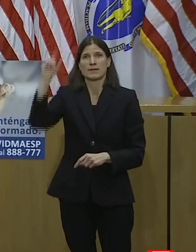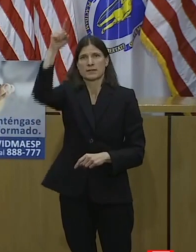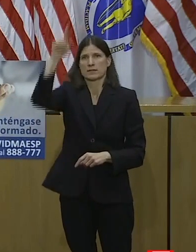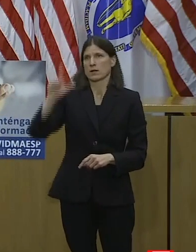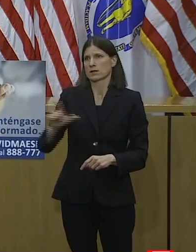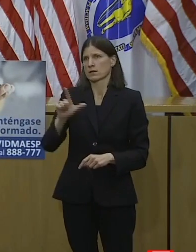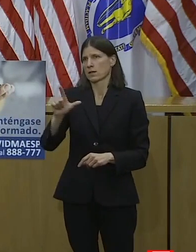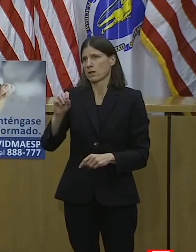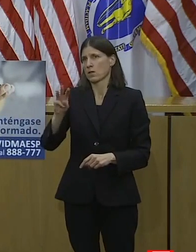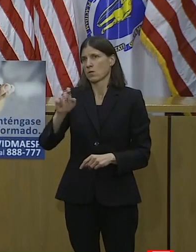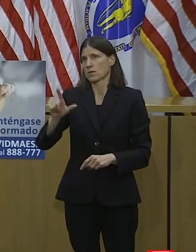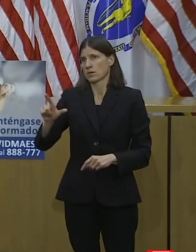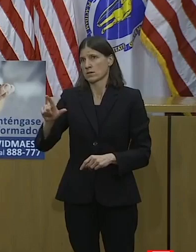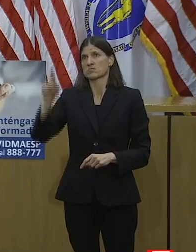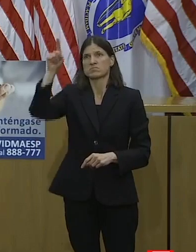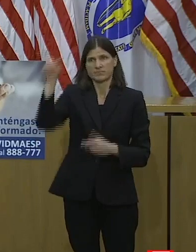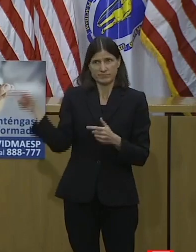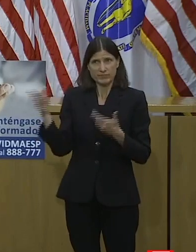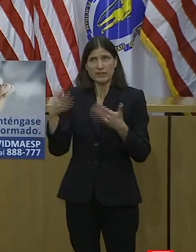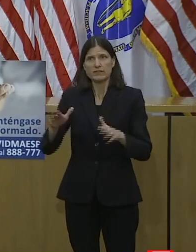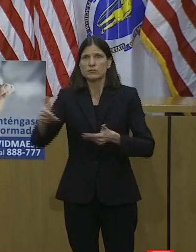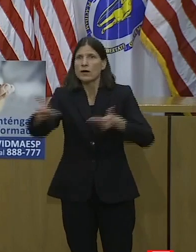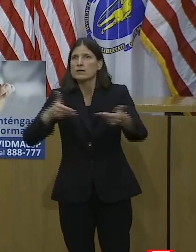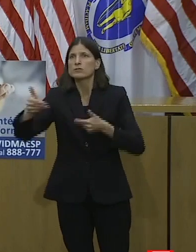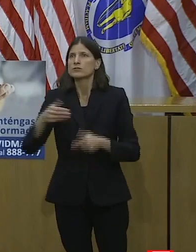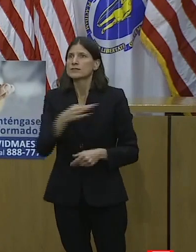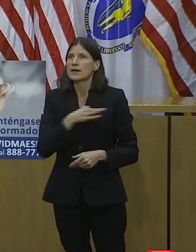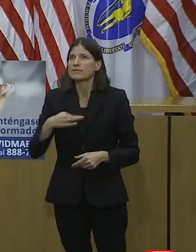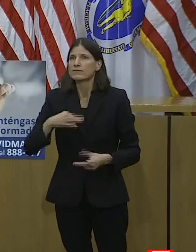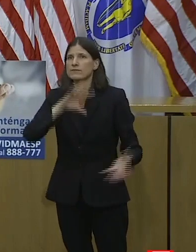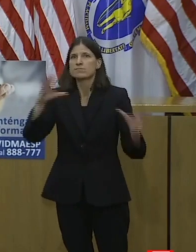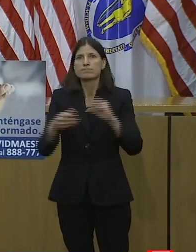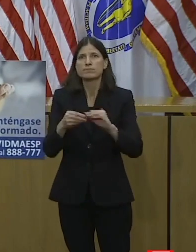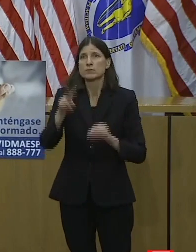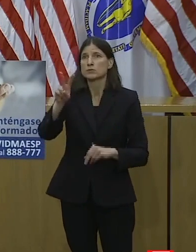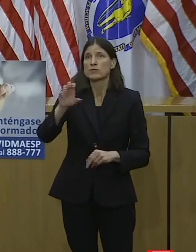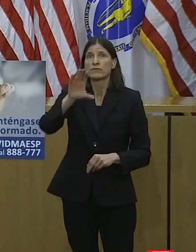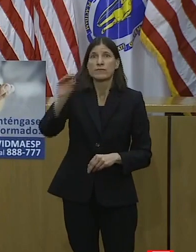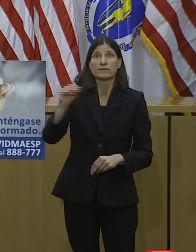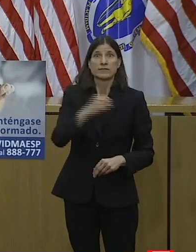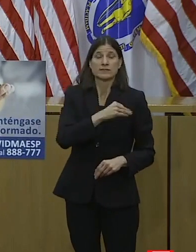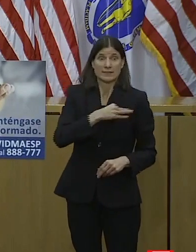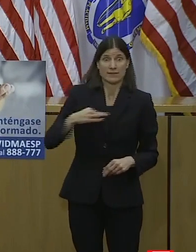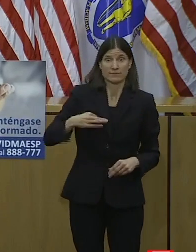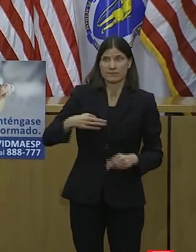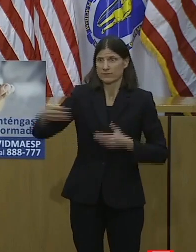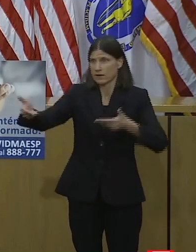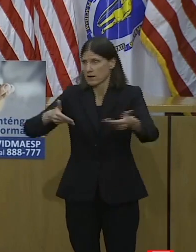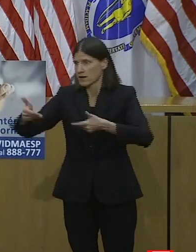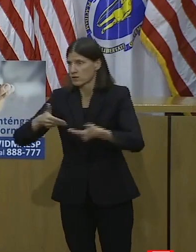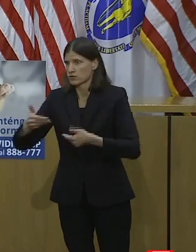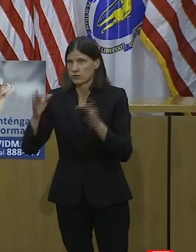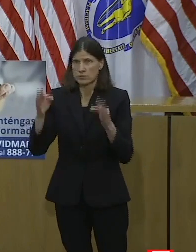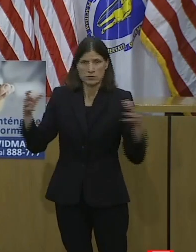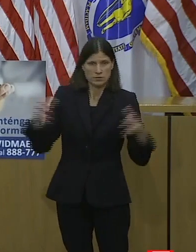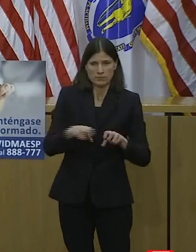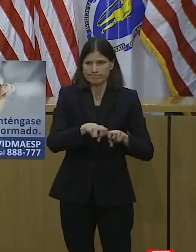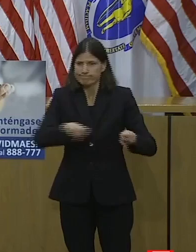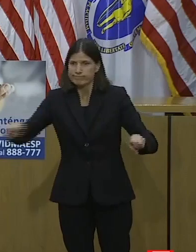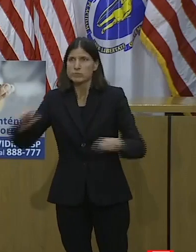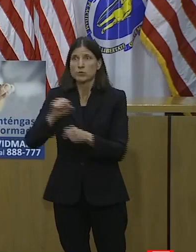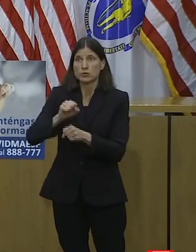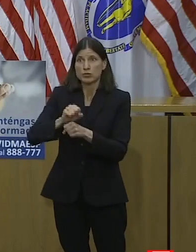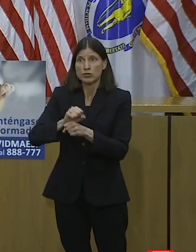Partners in Health has hired 250 of the individuals to work with them. And we're working with the local boards of health